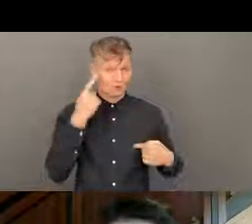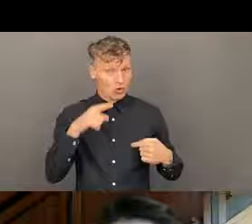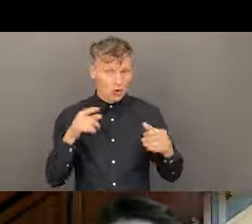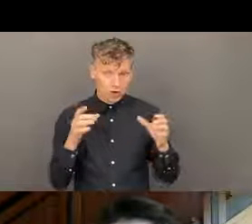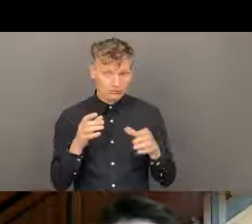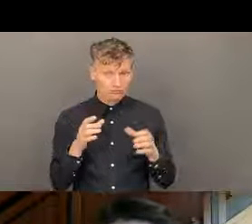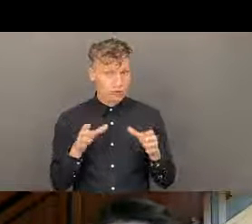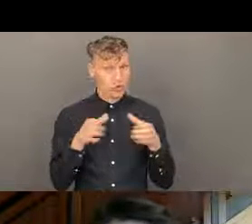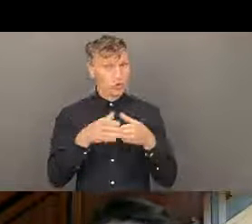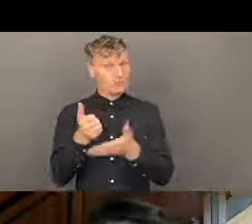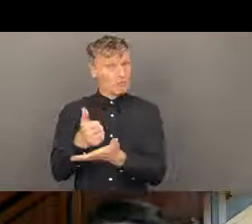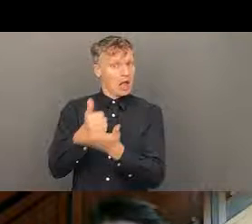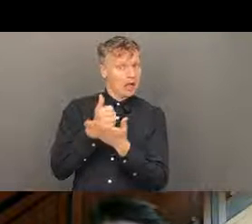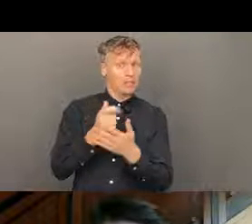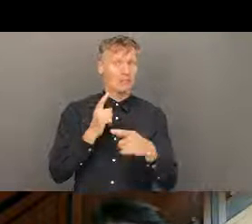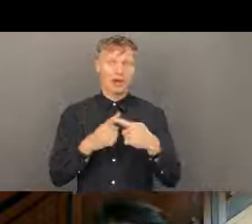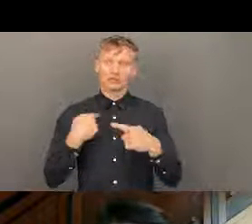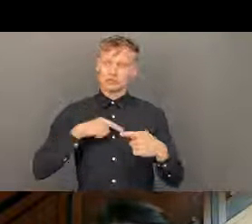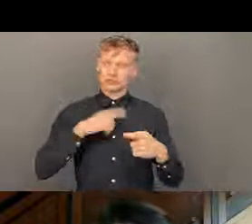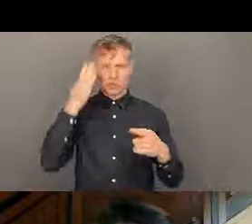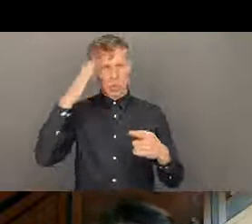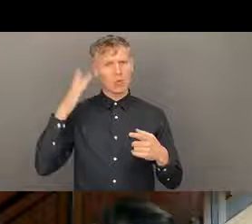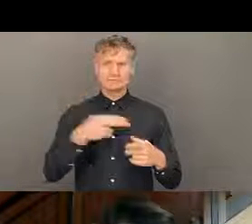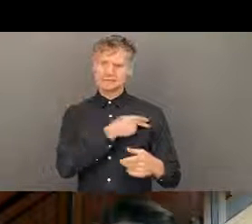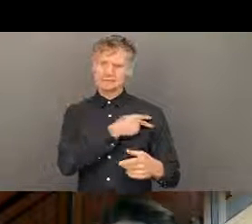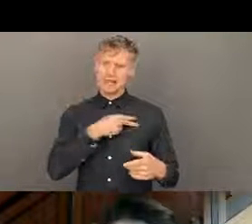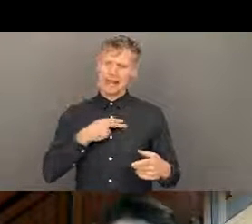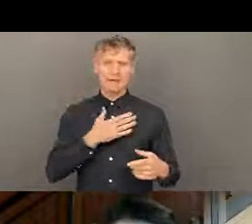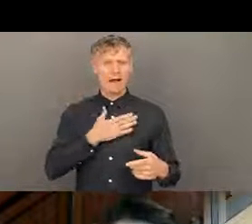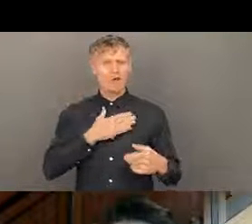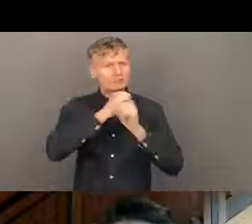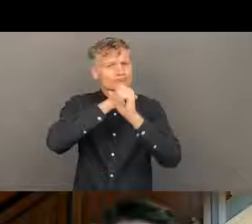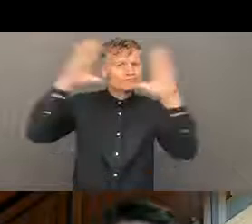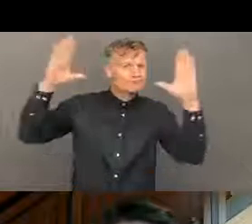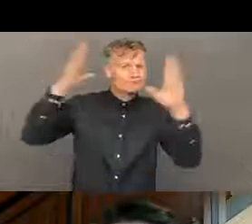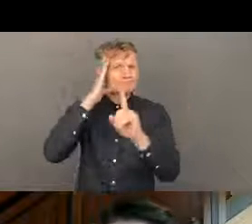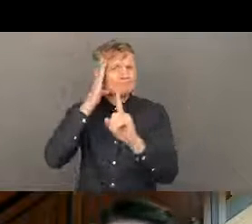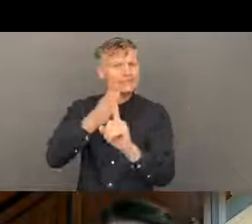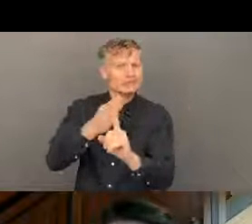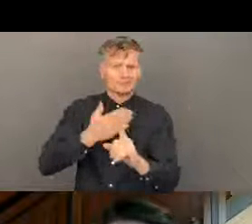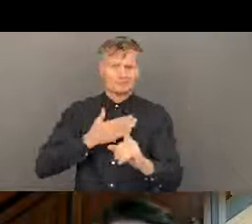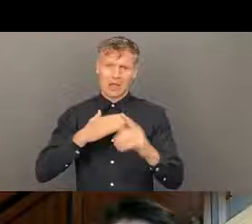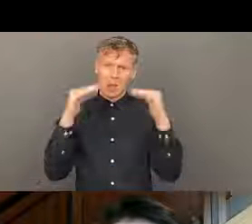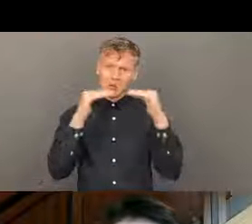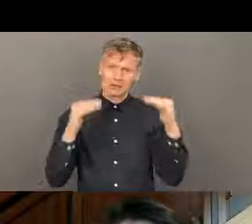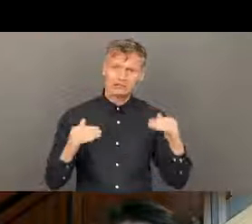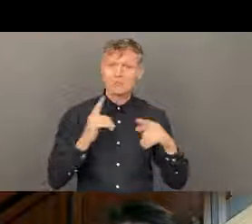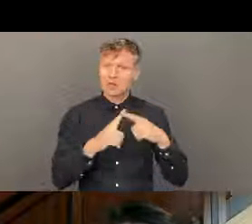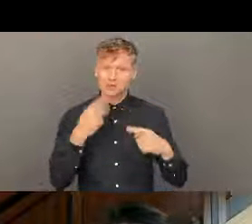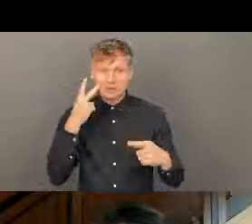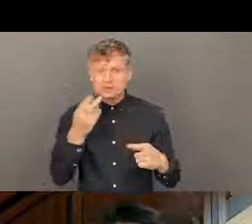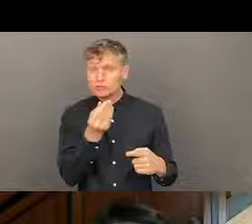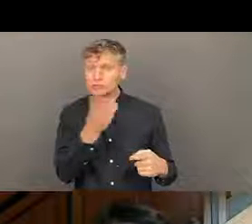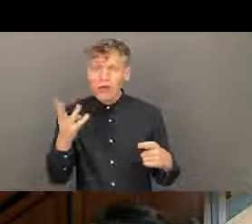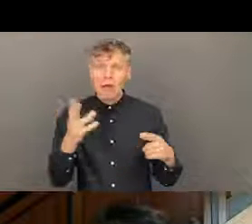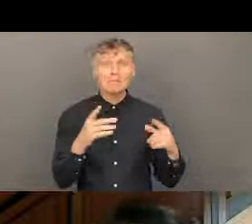to know the mission, the vision, and the activities of our organization, and also some meetings with all the